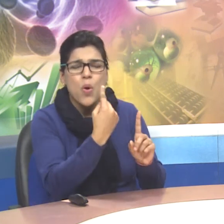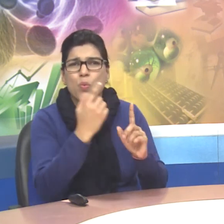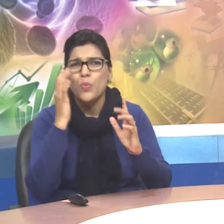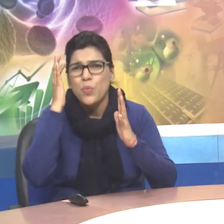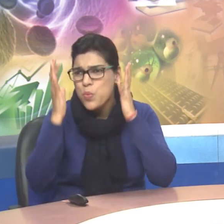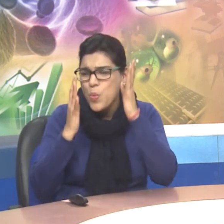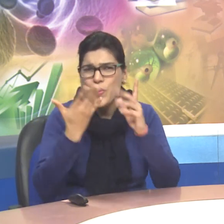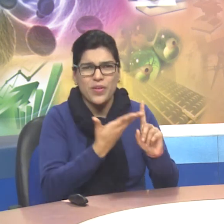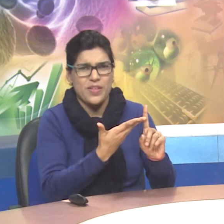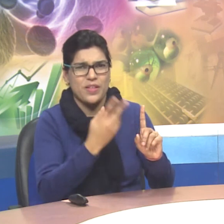what you have done.